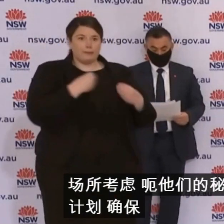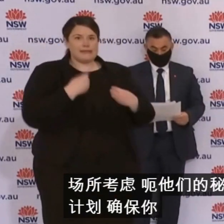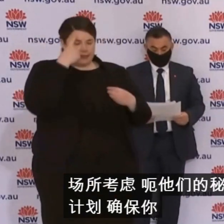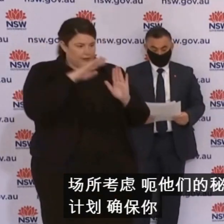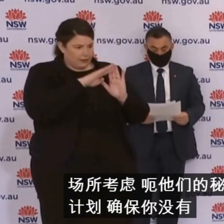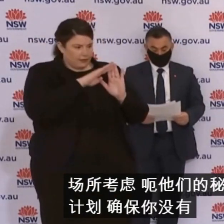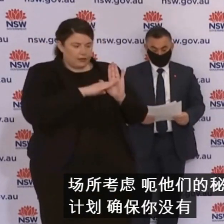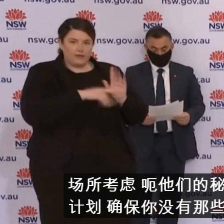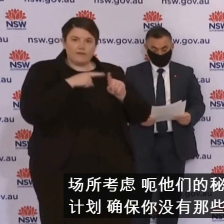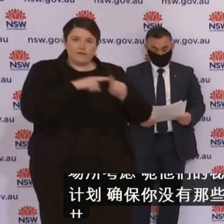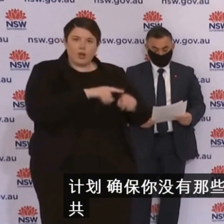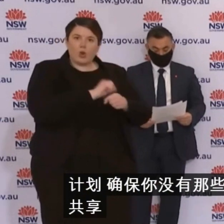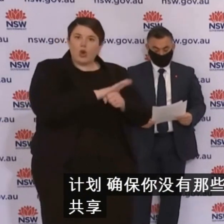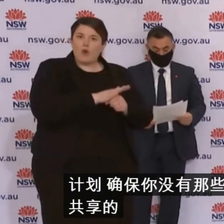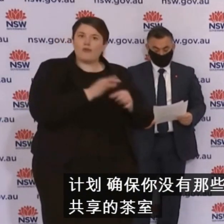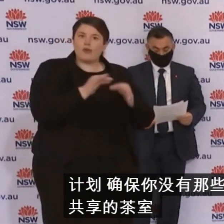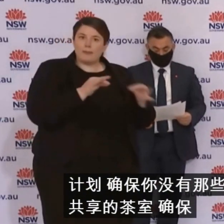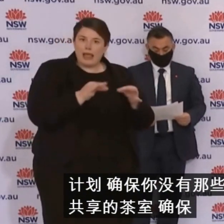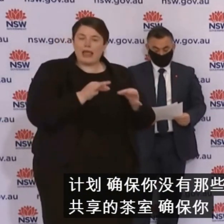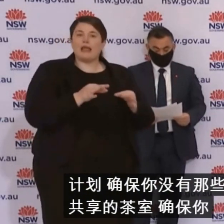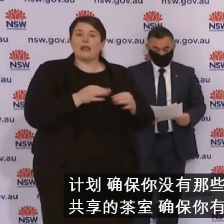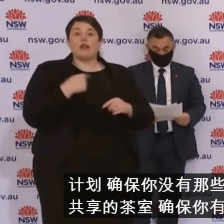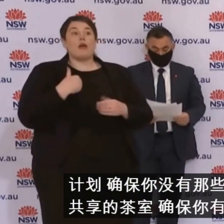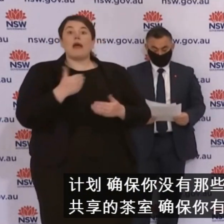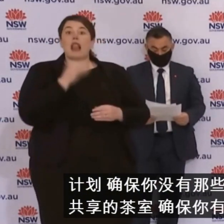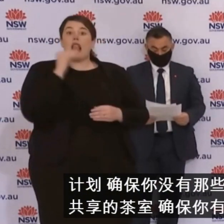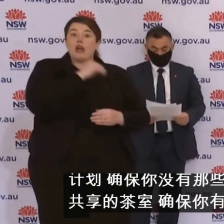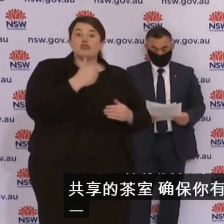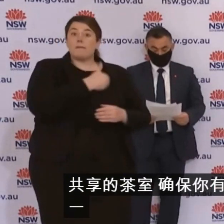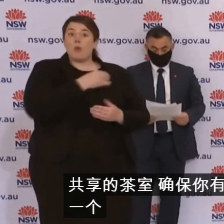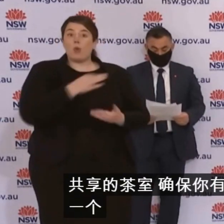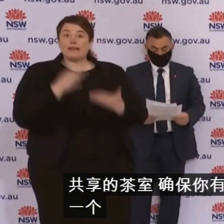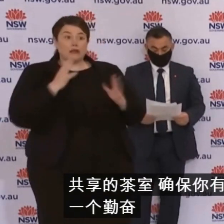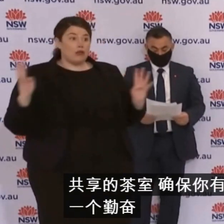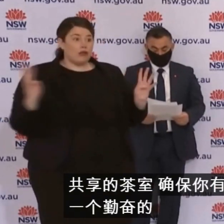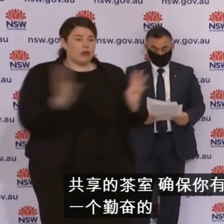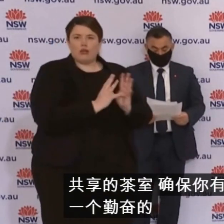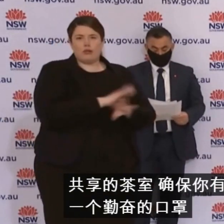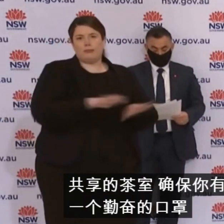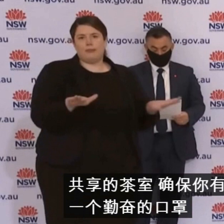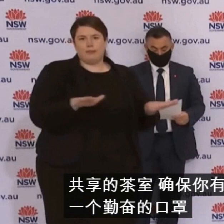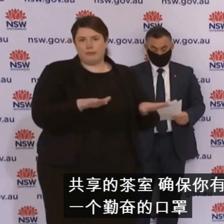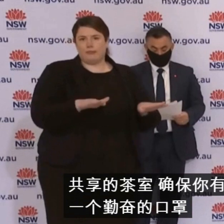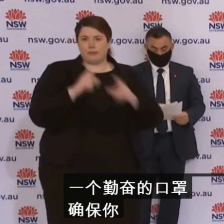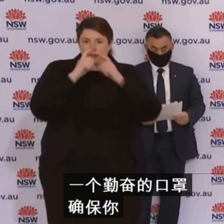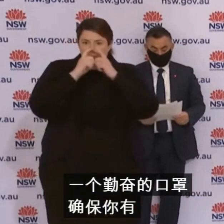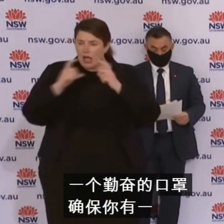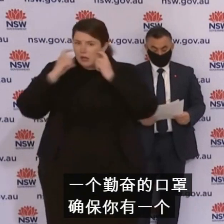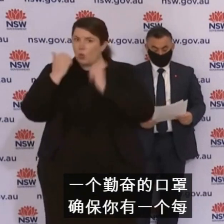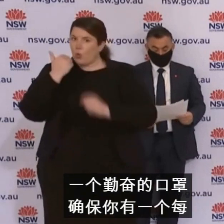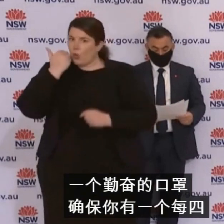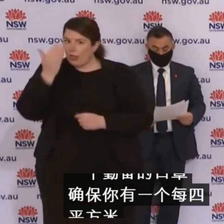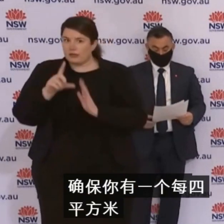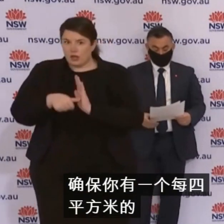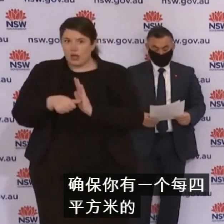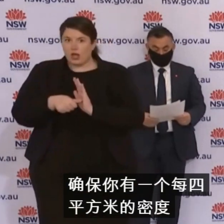plans. Make sure you're not having those shared tea rooms. Make sure you've got diligent mask wearing at all times. Make sure you've got the